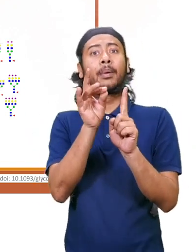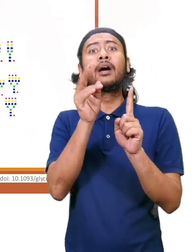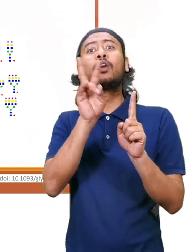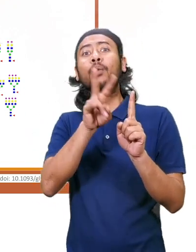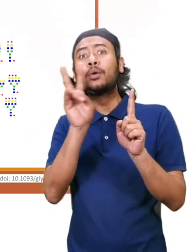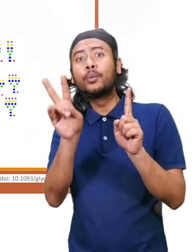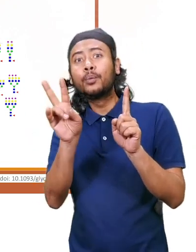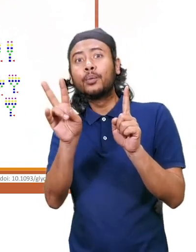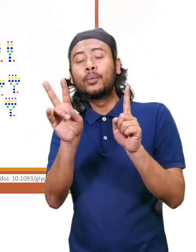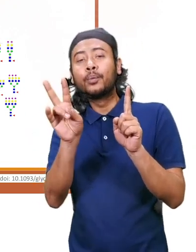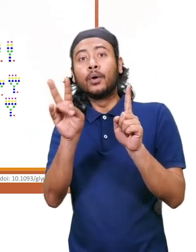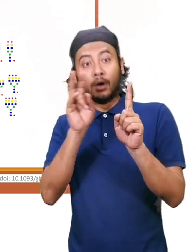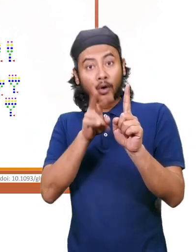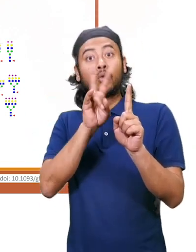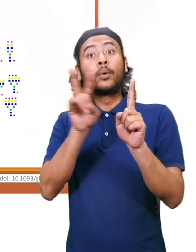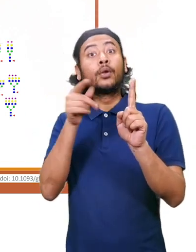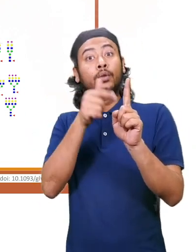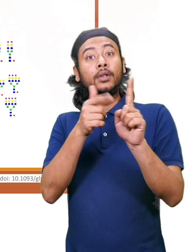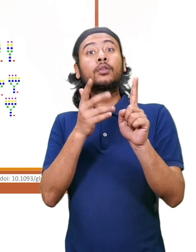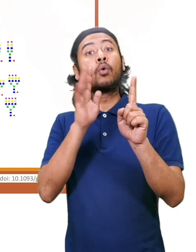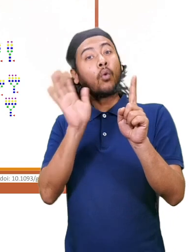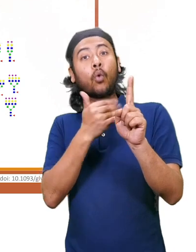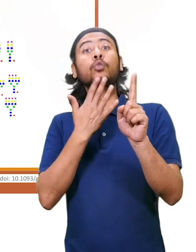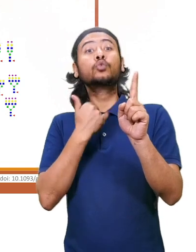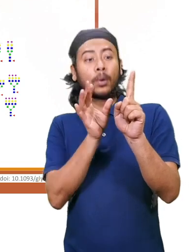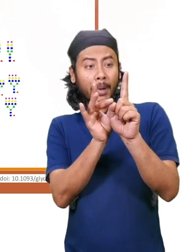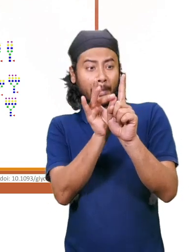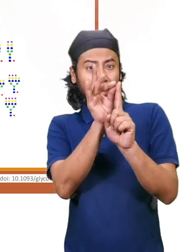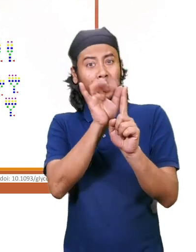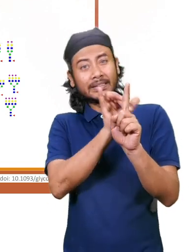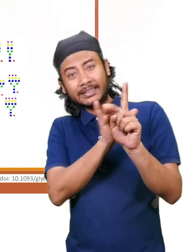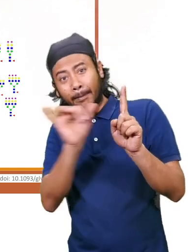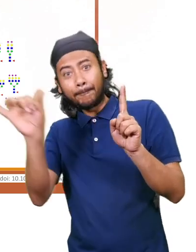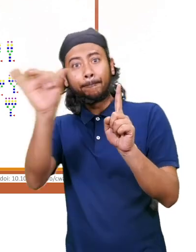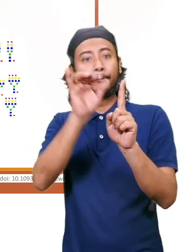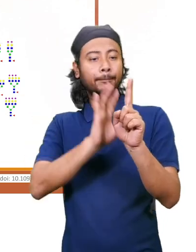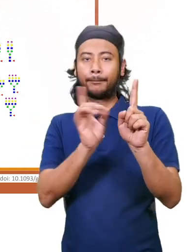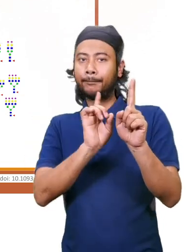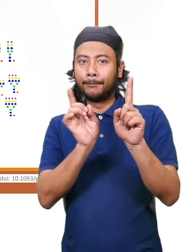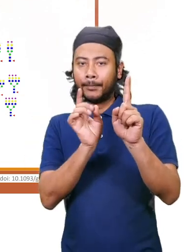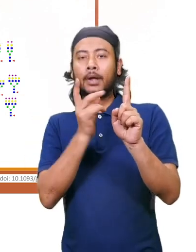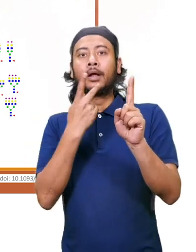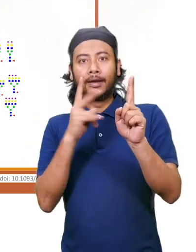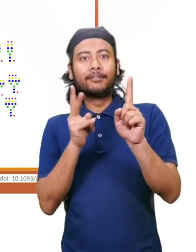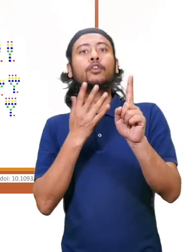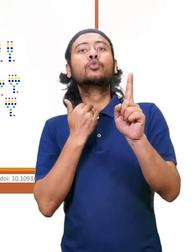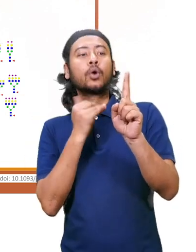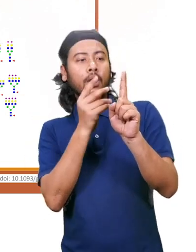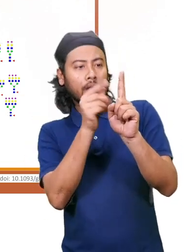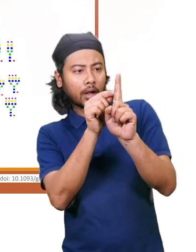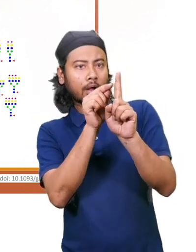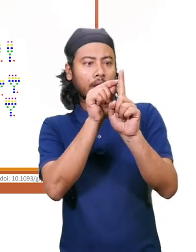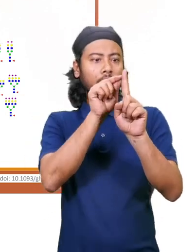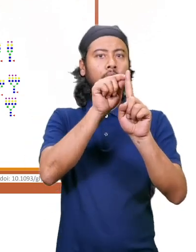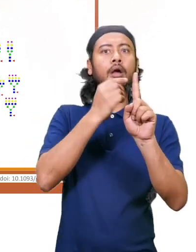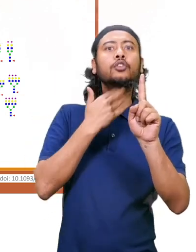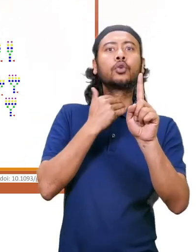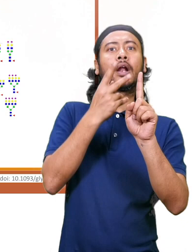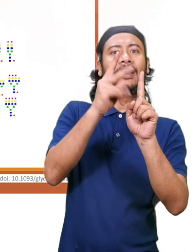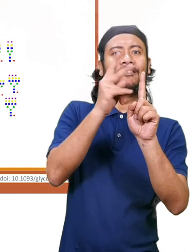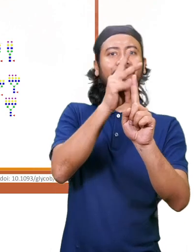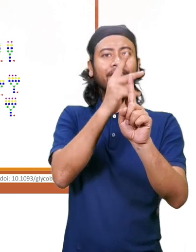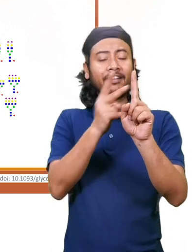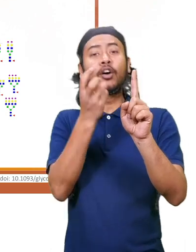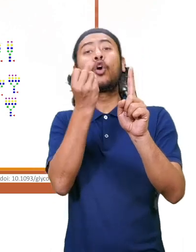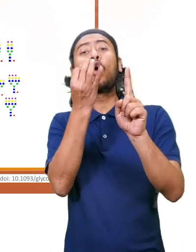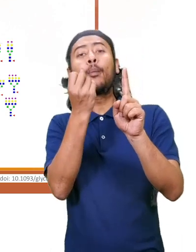are modified by different types of glycans and different numbers of glycans, and they